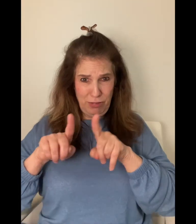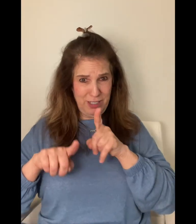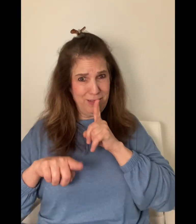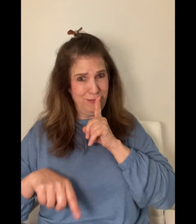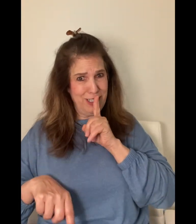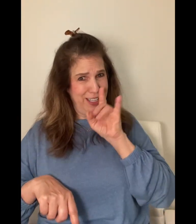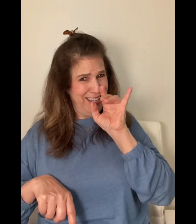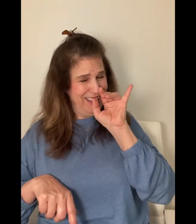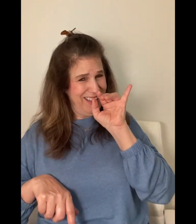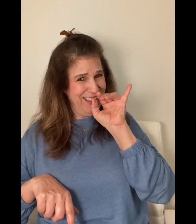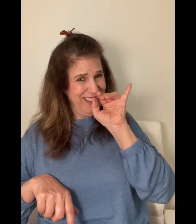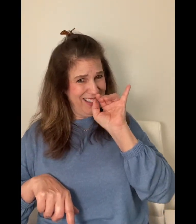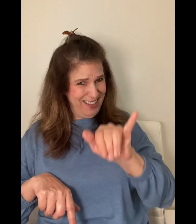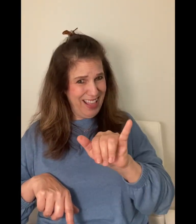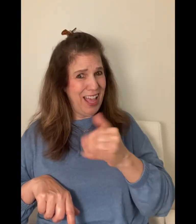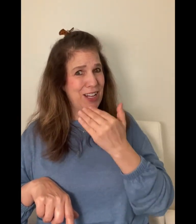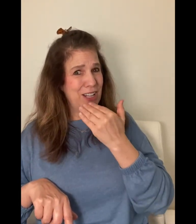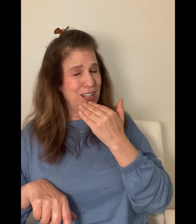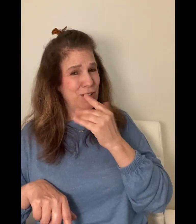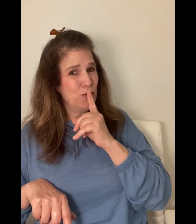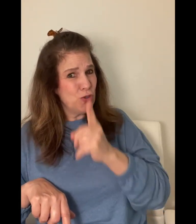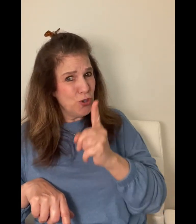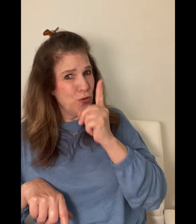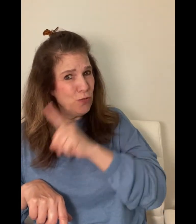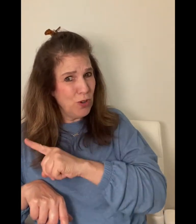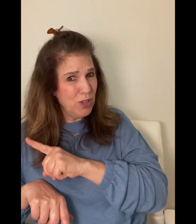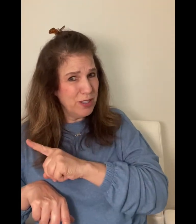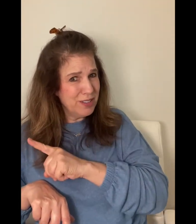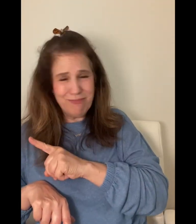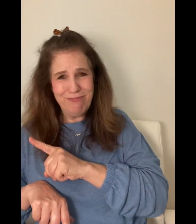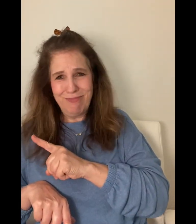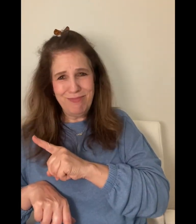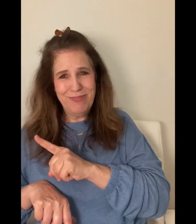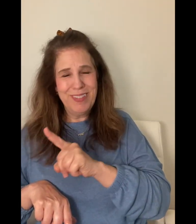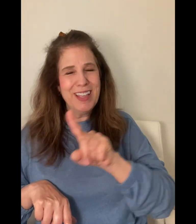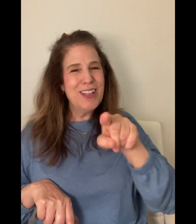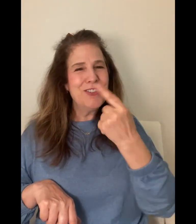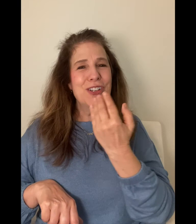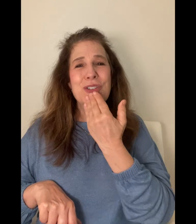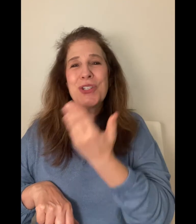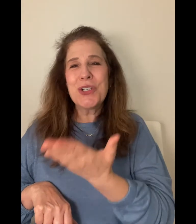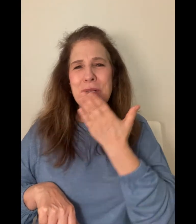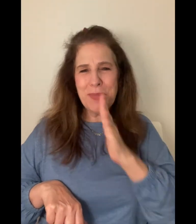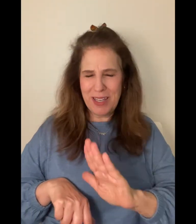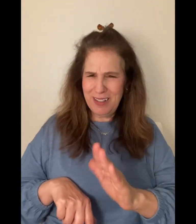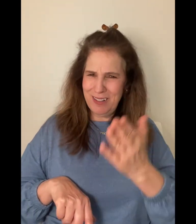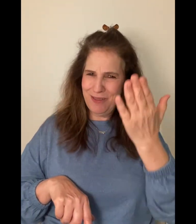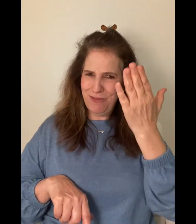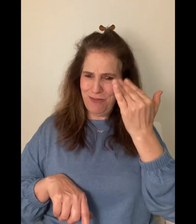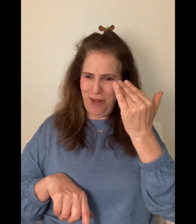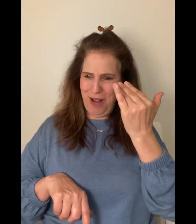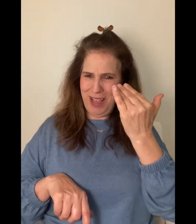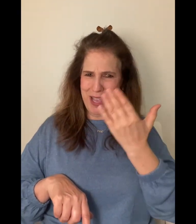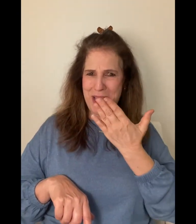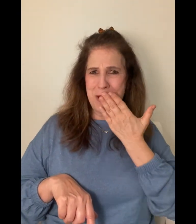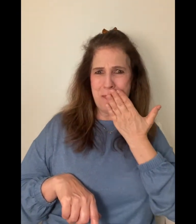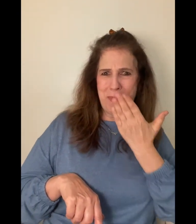today. That people are judgmental. You view things as good and bad, and it's not objectively true and